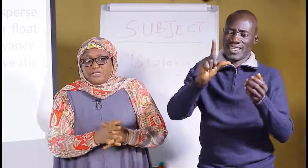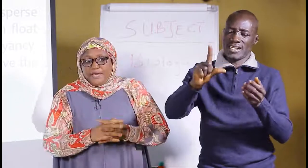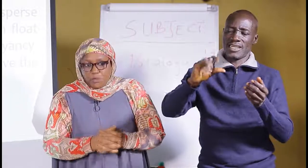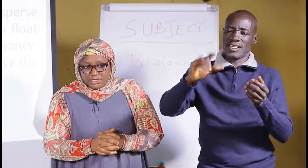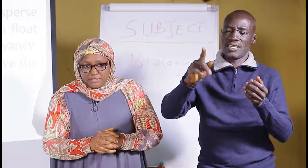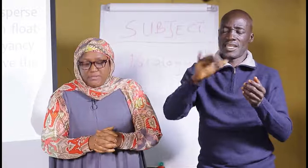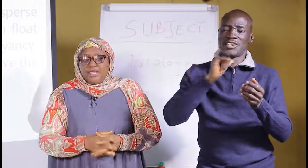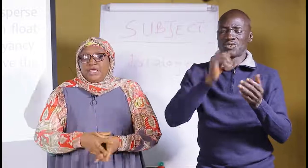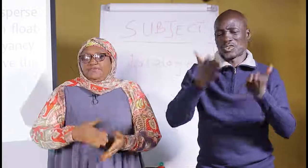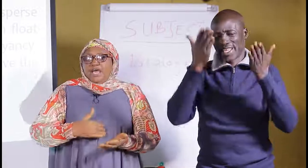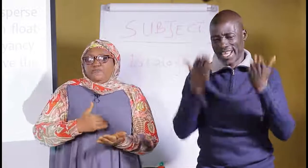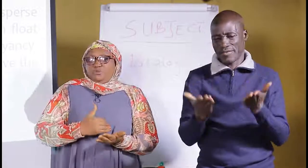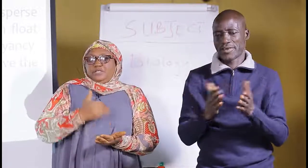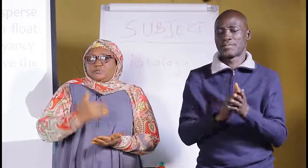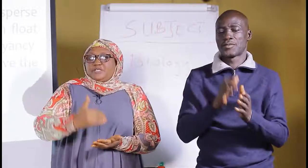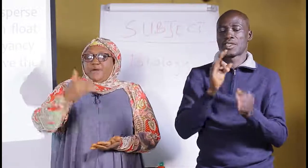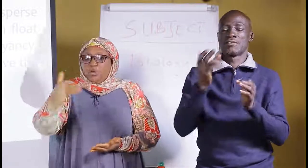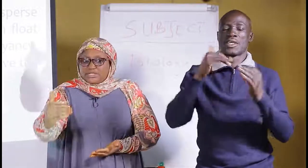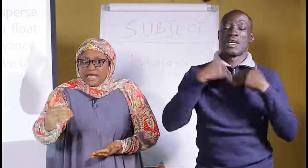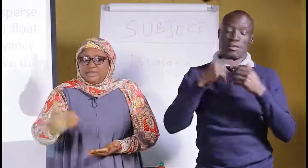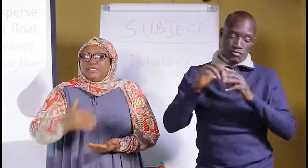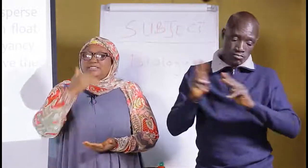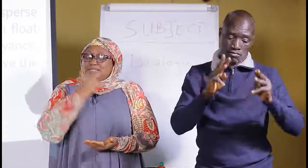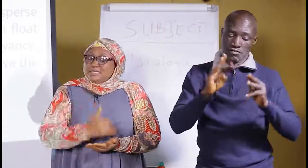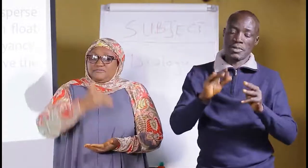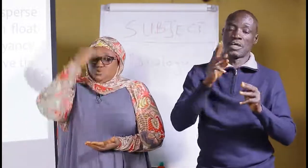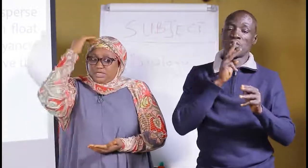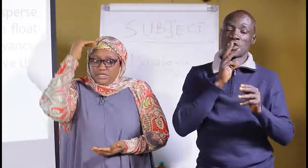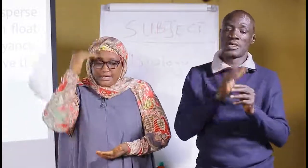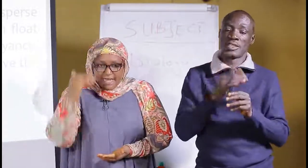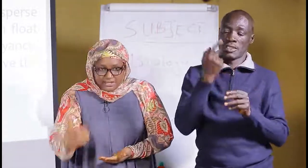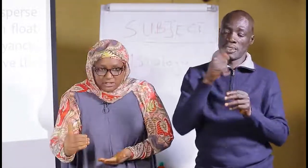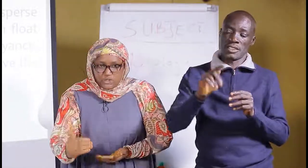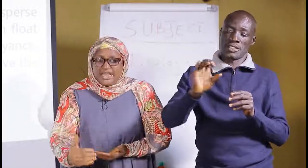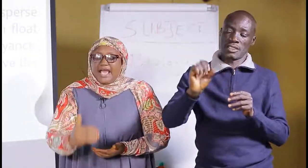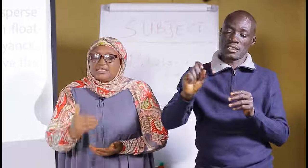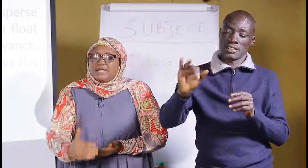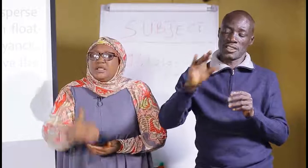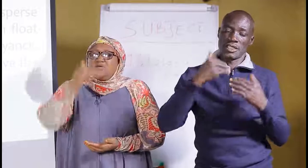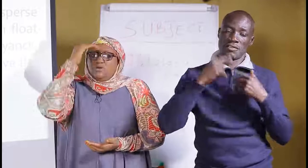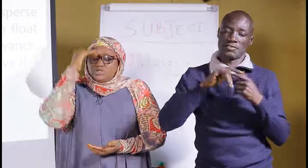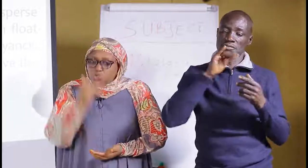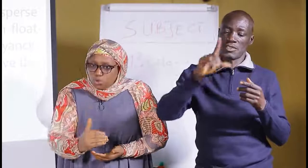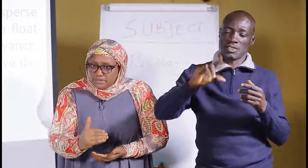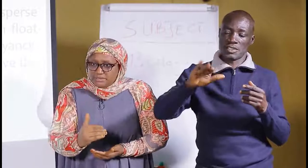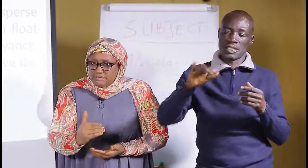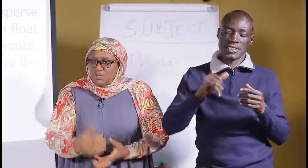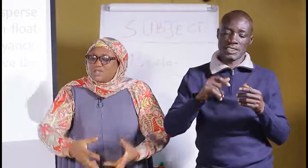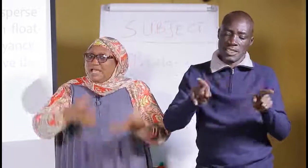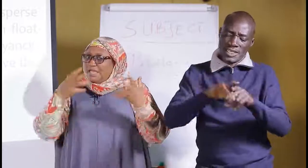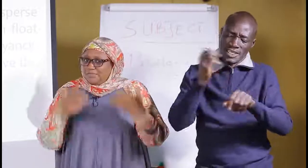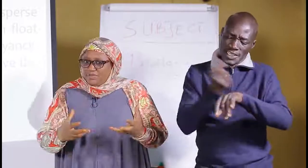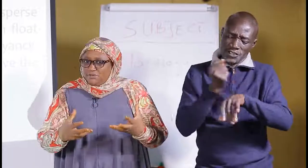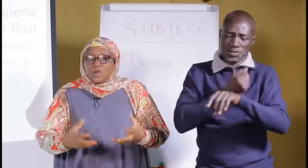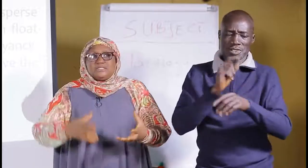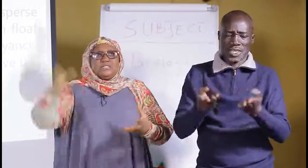being dispersed by wind. If they have to be dispersed by water, the seeds have to be light. Just like I said, stones, because